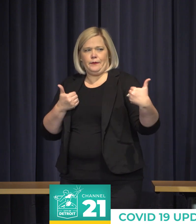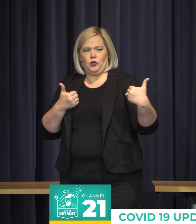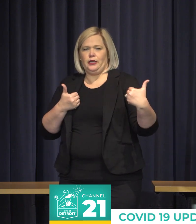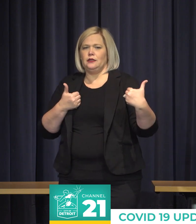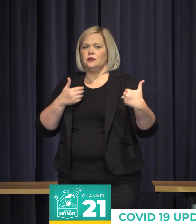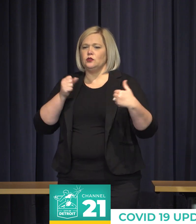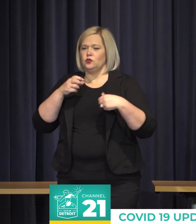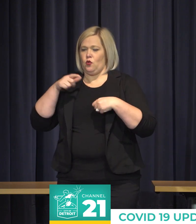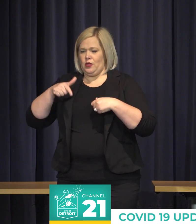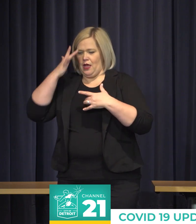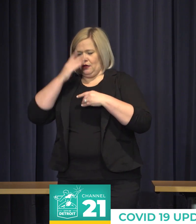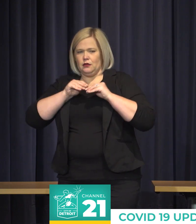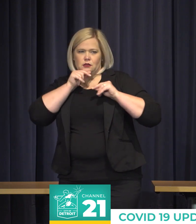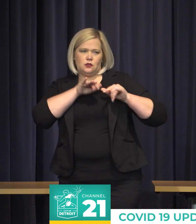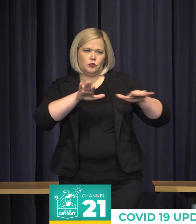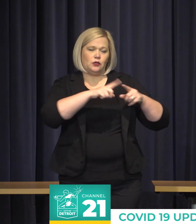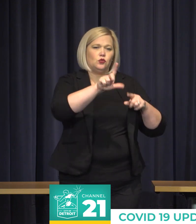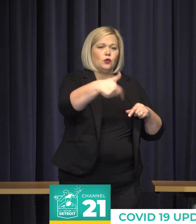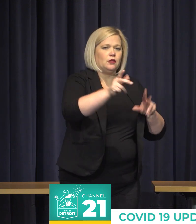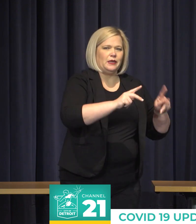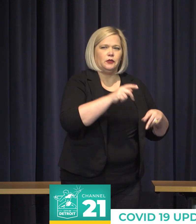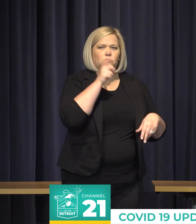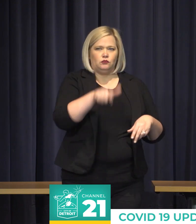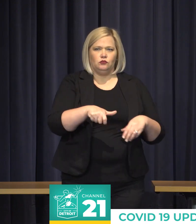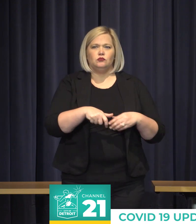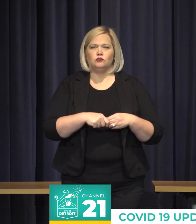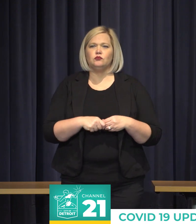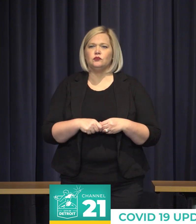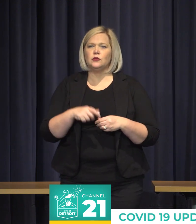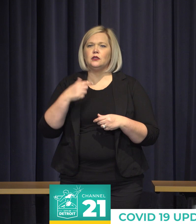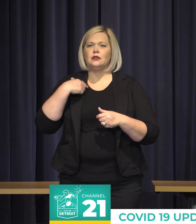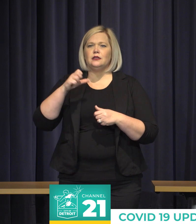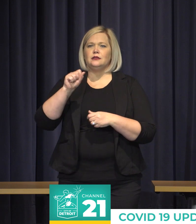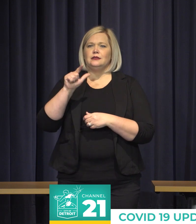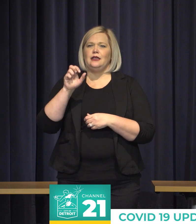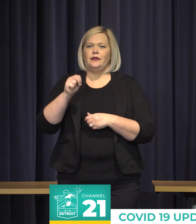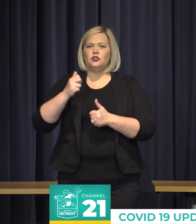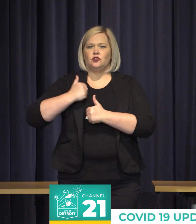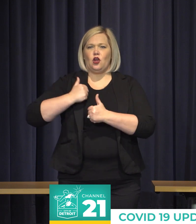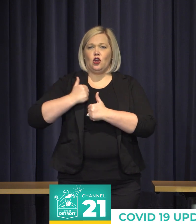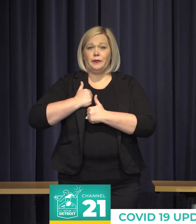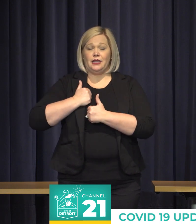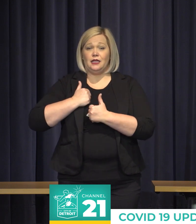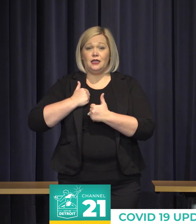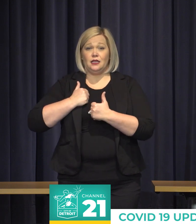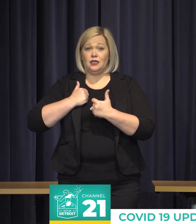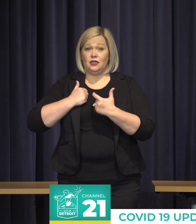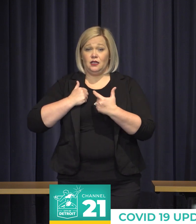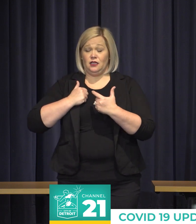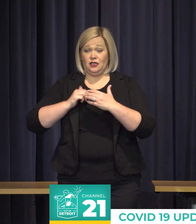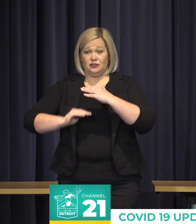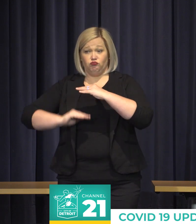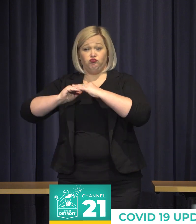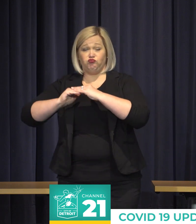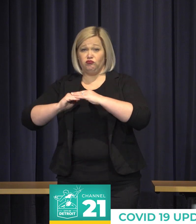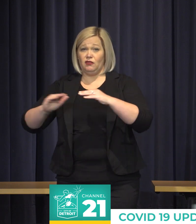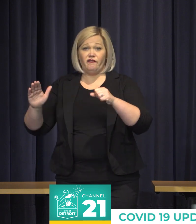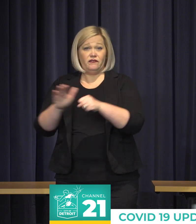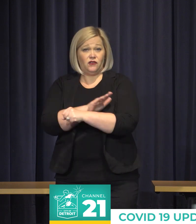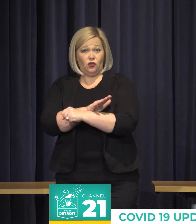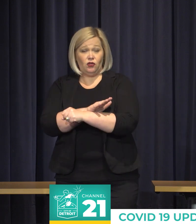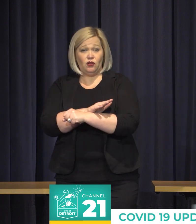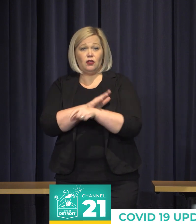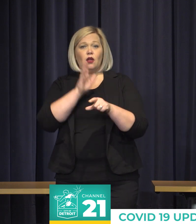spread of this disease. And when the Salvation Army reaches its capacity, we